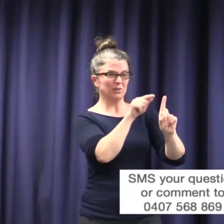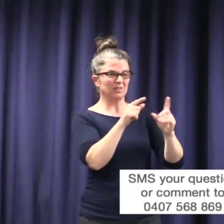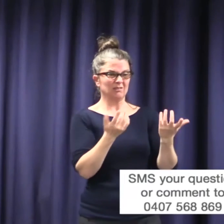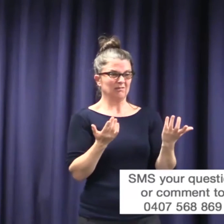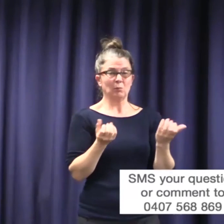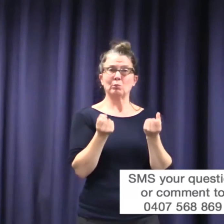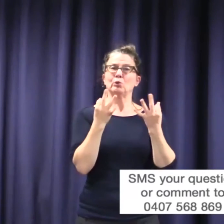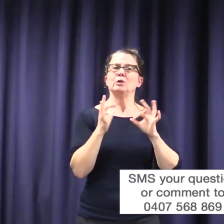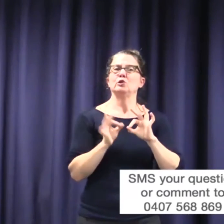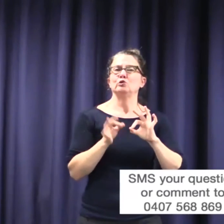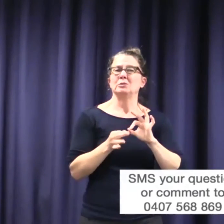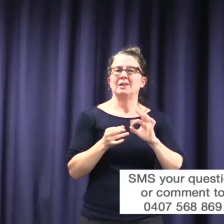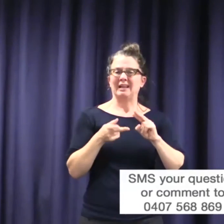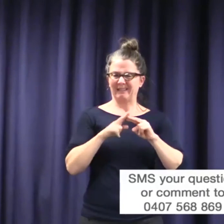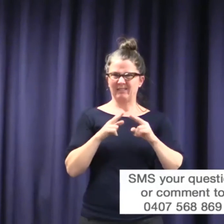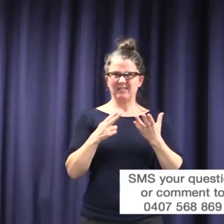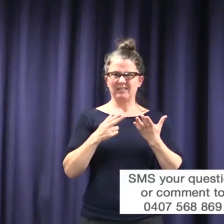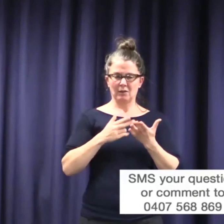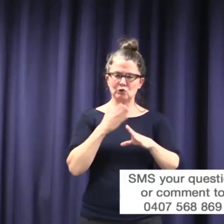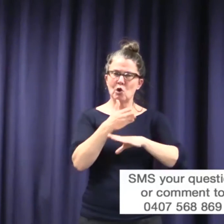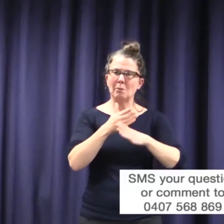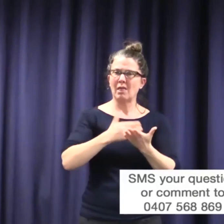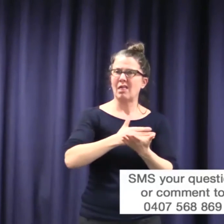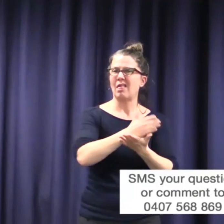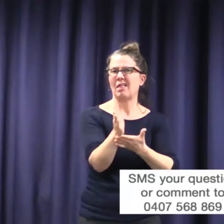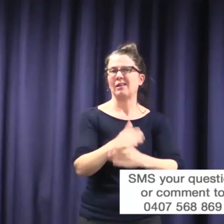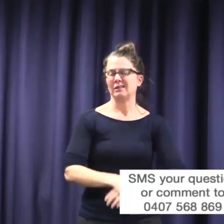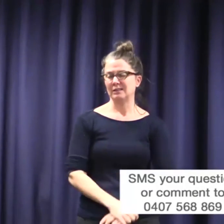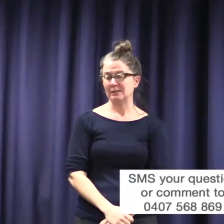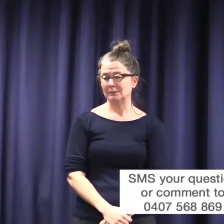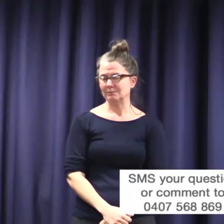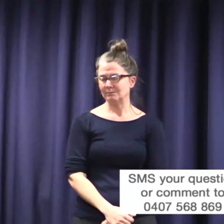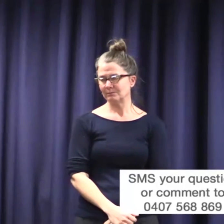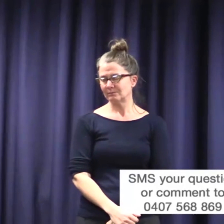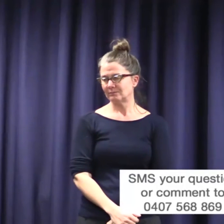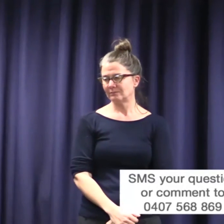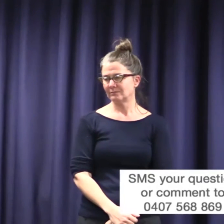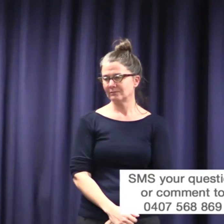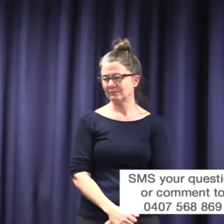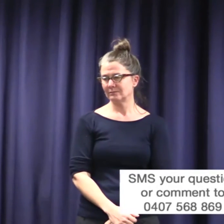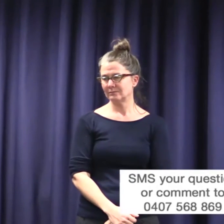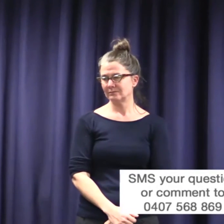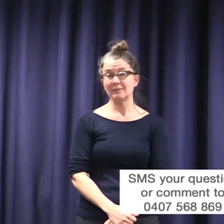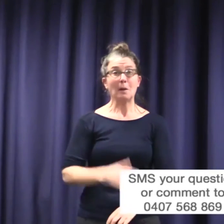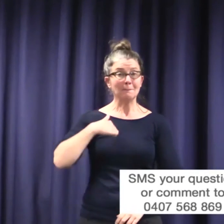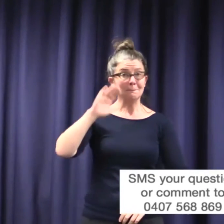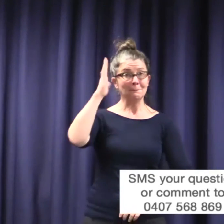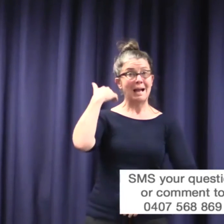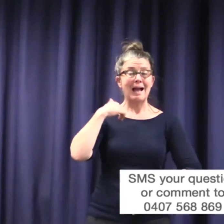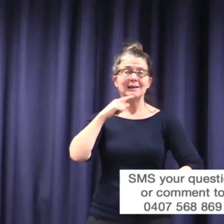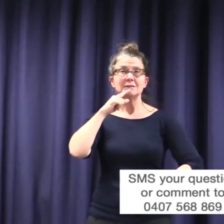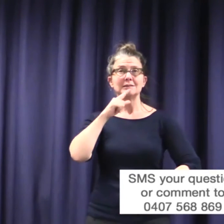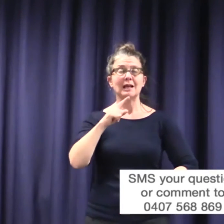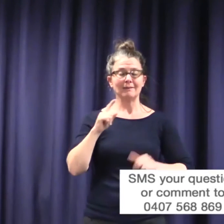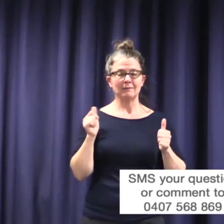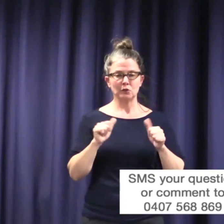late. Well, as we mentioned previously, we're not suggesting that appointments